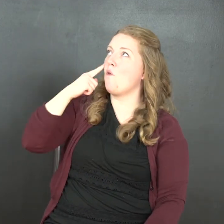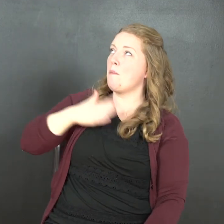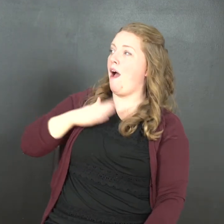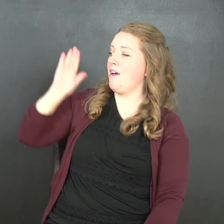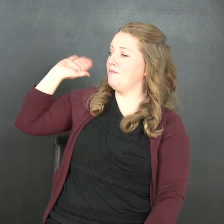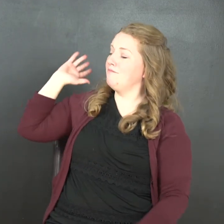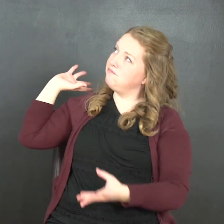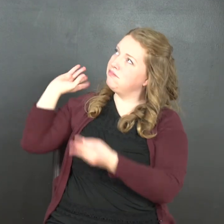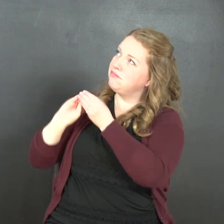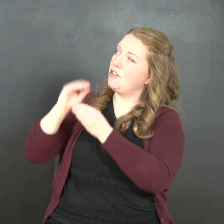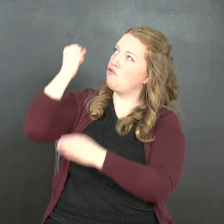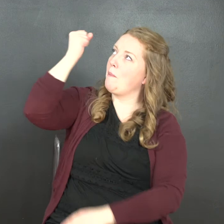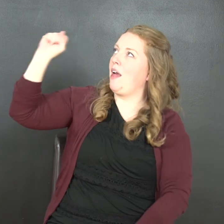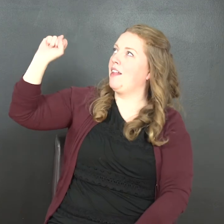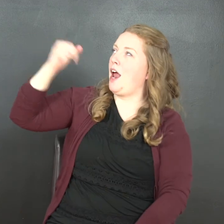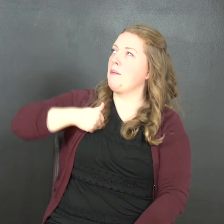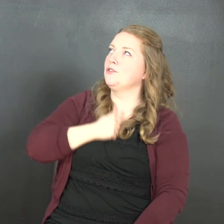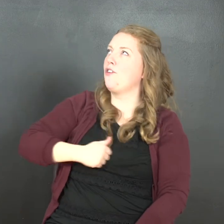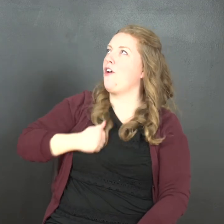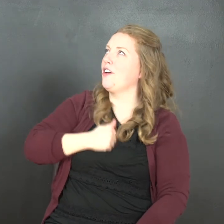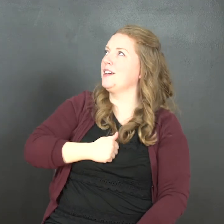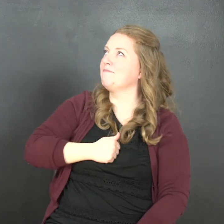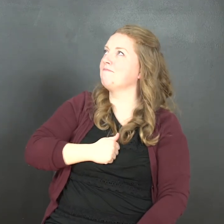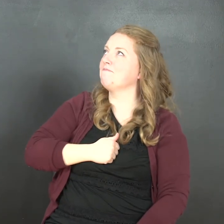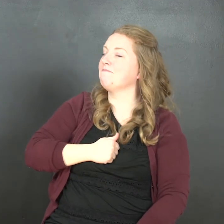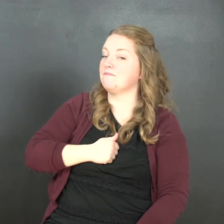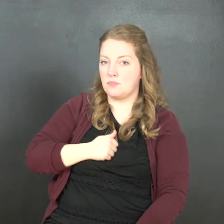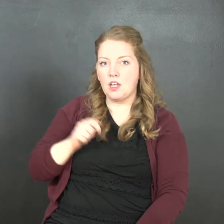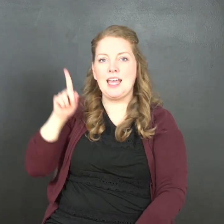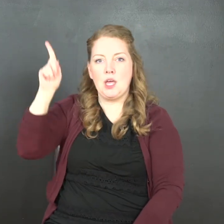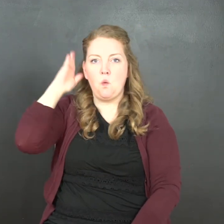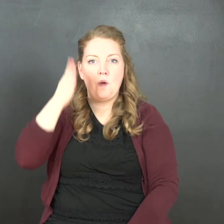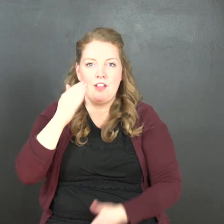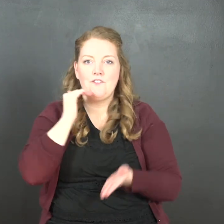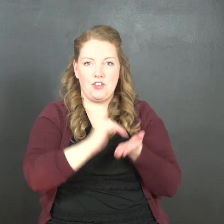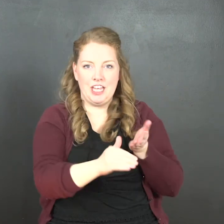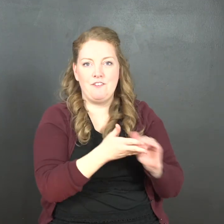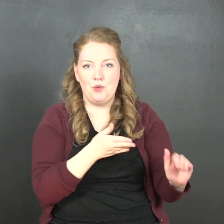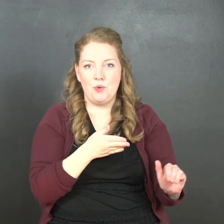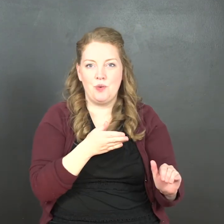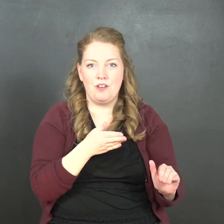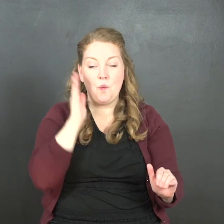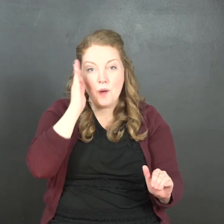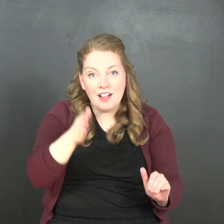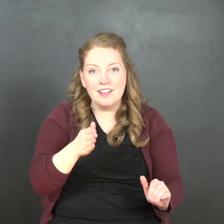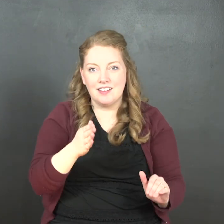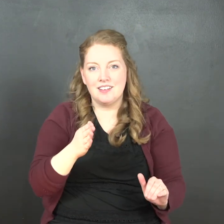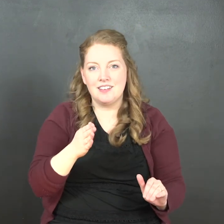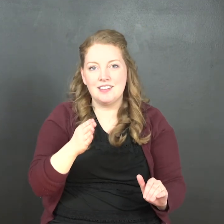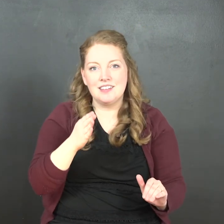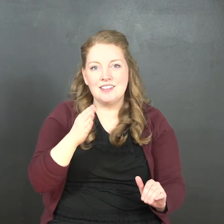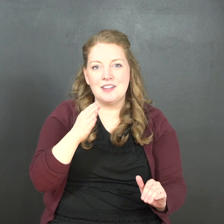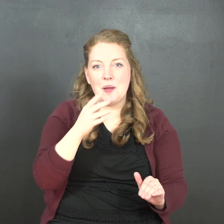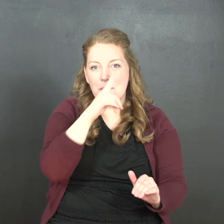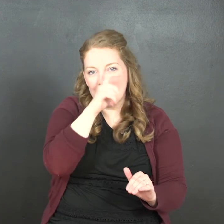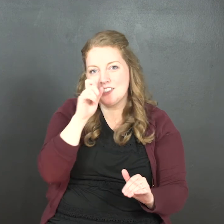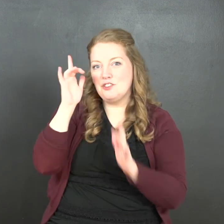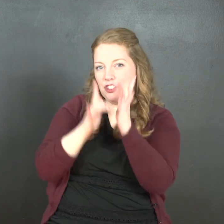because of his resurrection today, you too are free. Let's pray. Our Father,